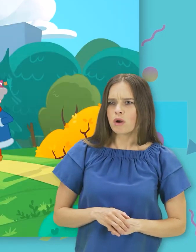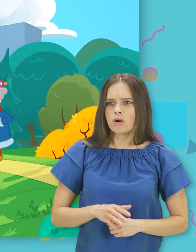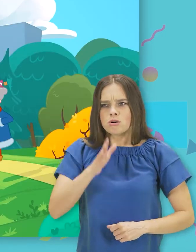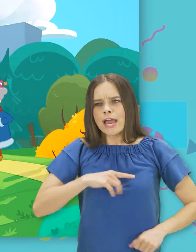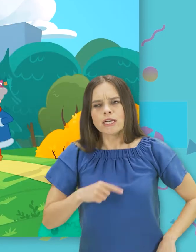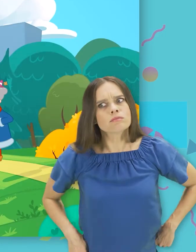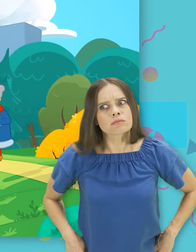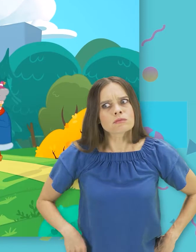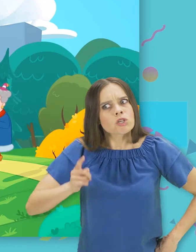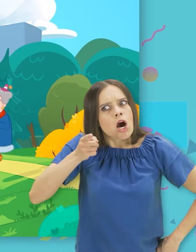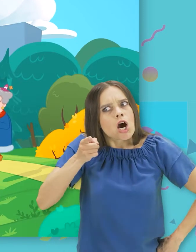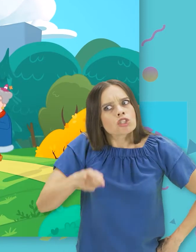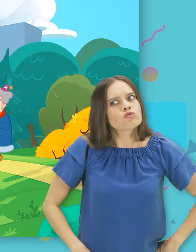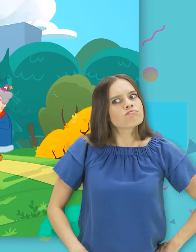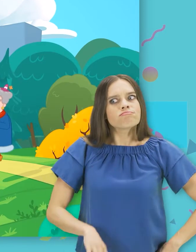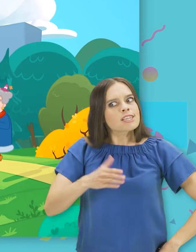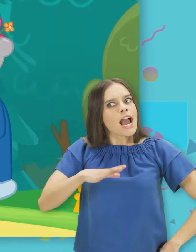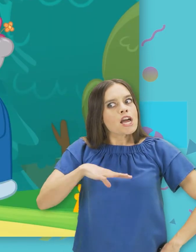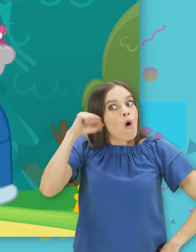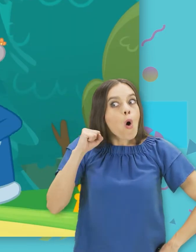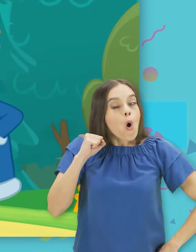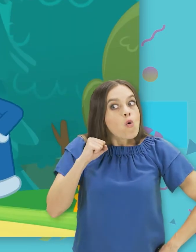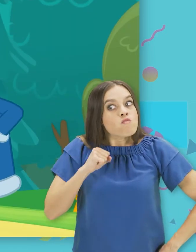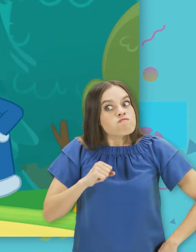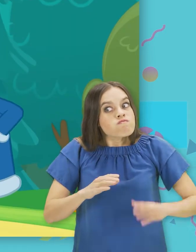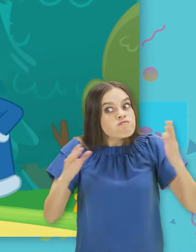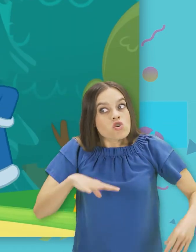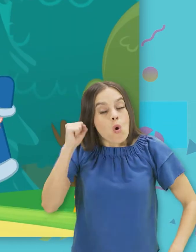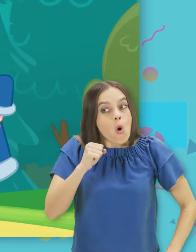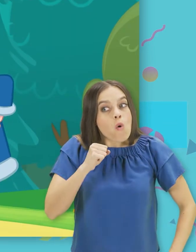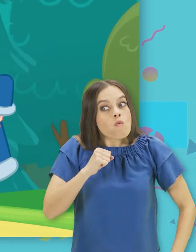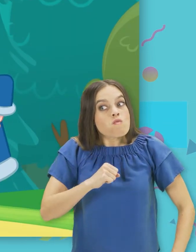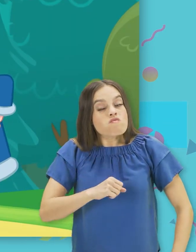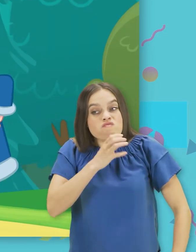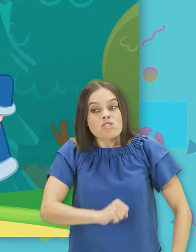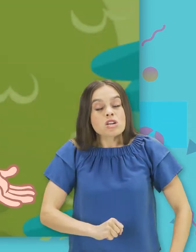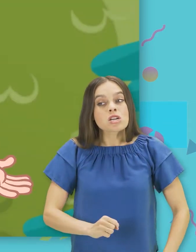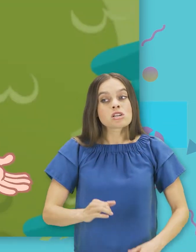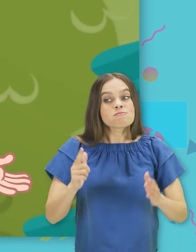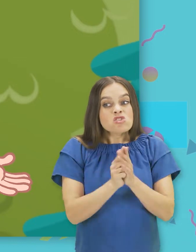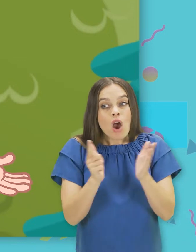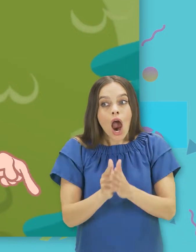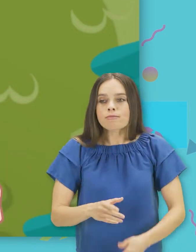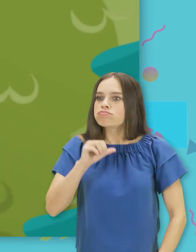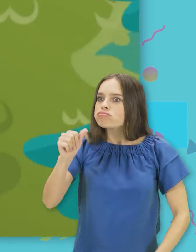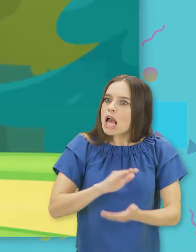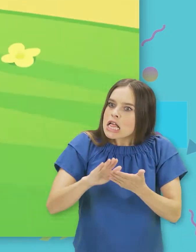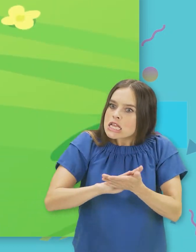Lady, aren't you a bit too old to be committing crimes? You did not clean up your doggy's poop